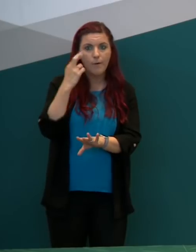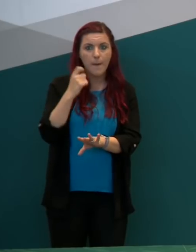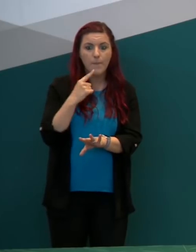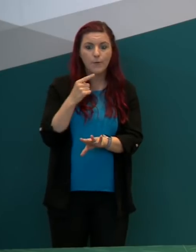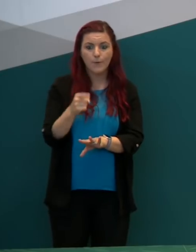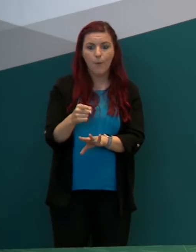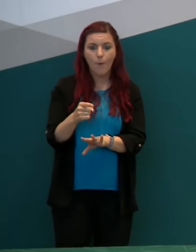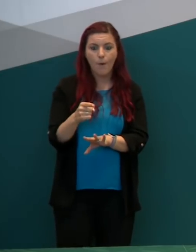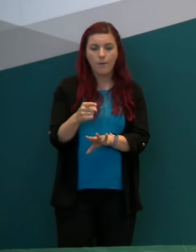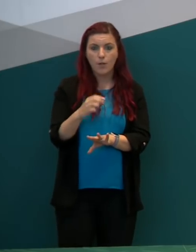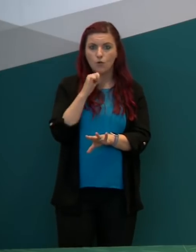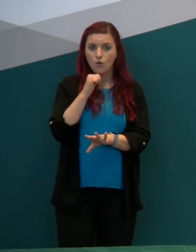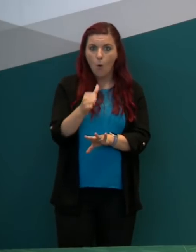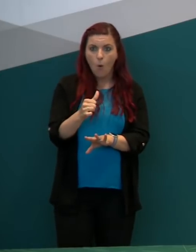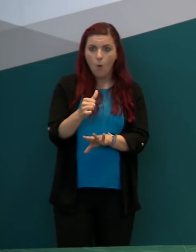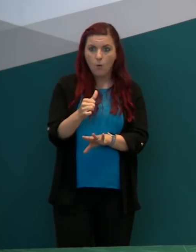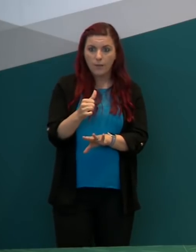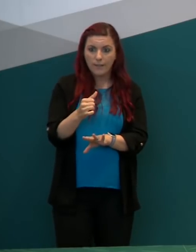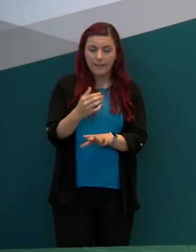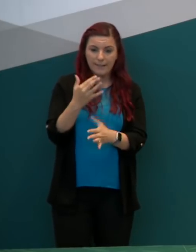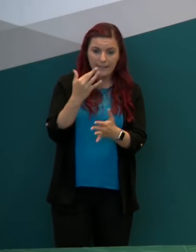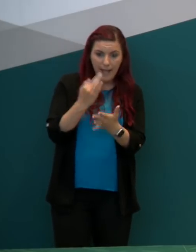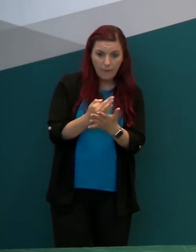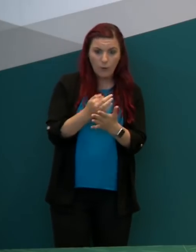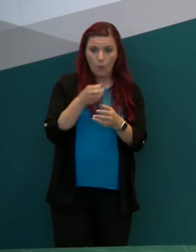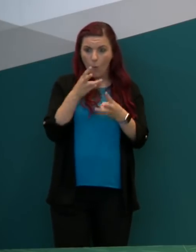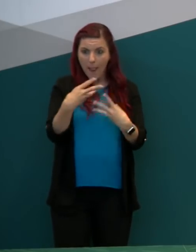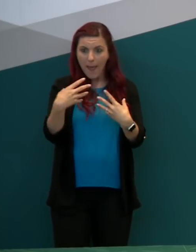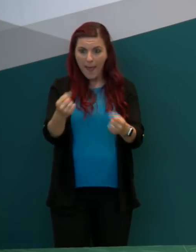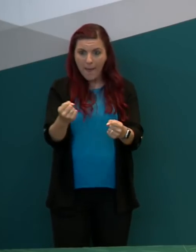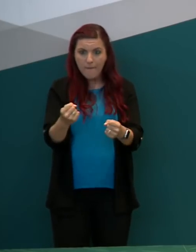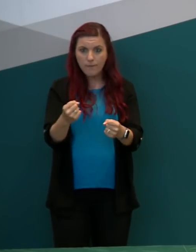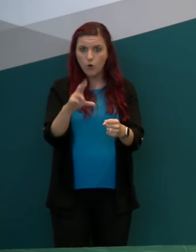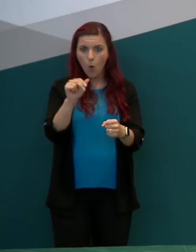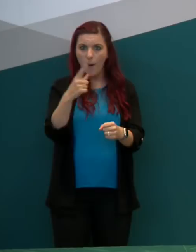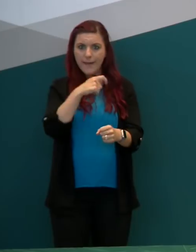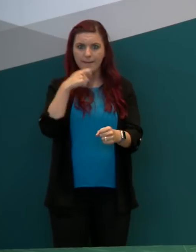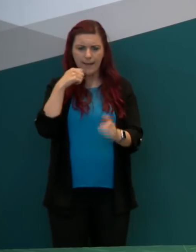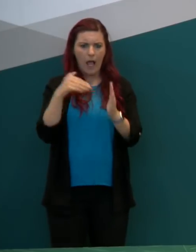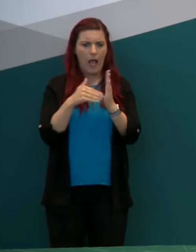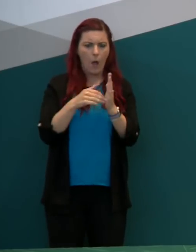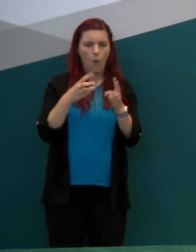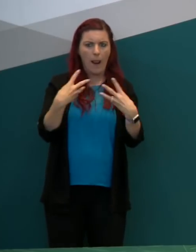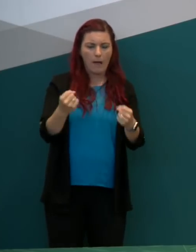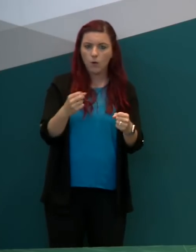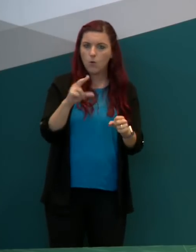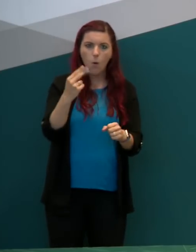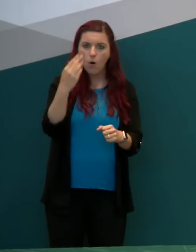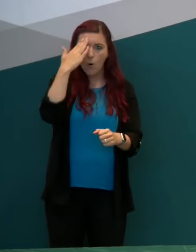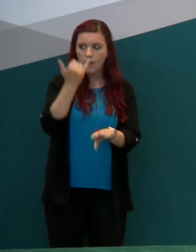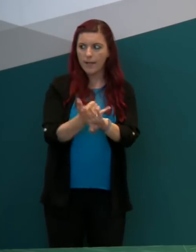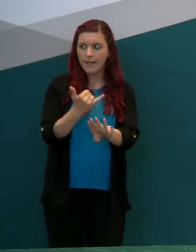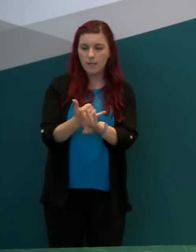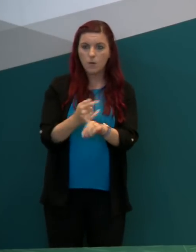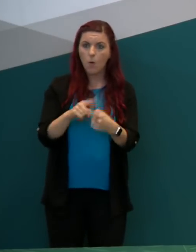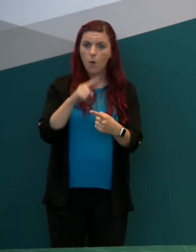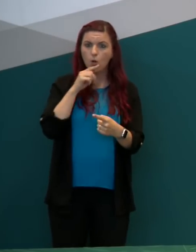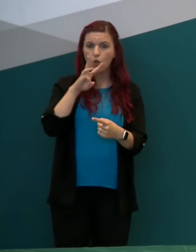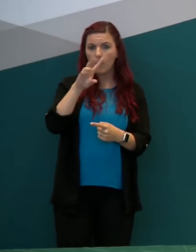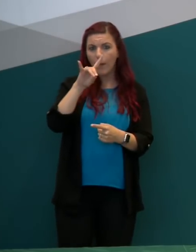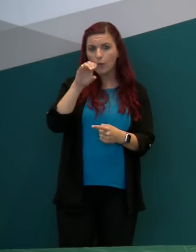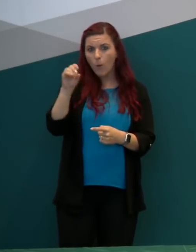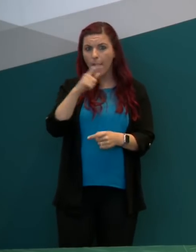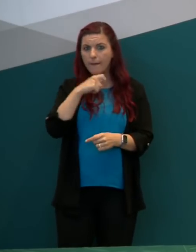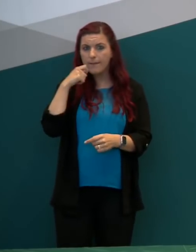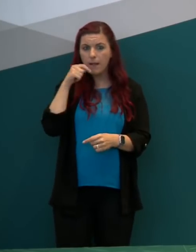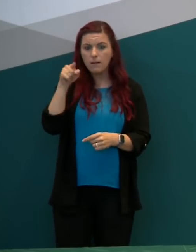express certainty about the availability of that yet. What the WHO has been reminding us of is that